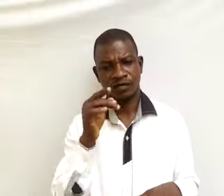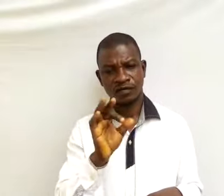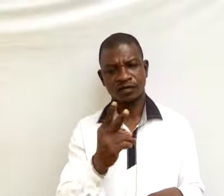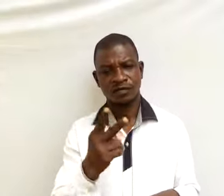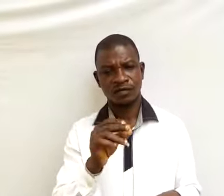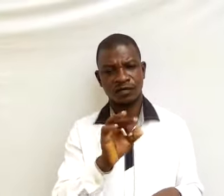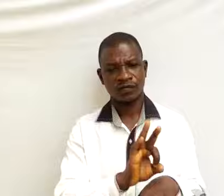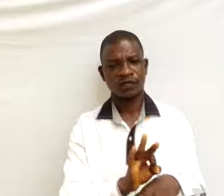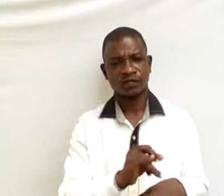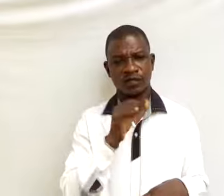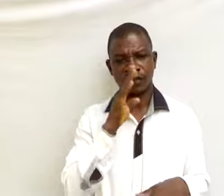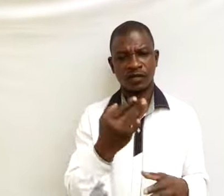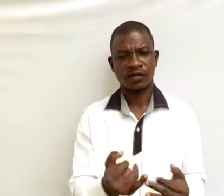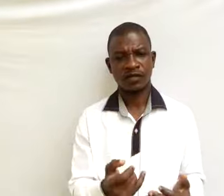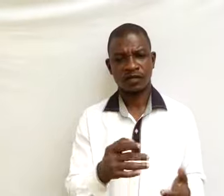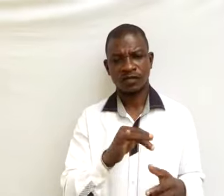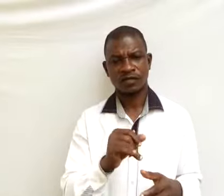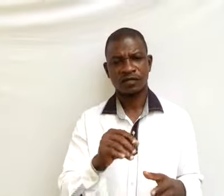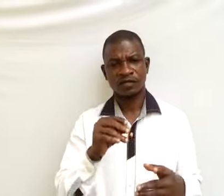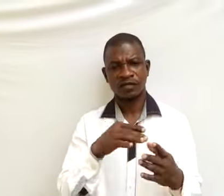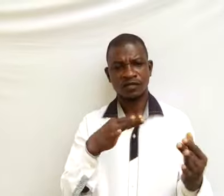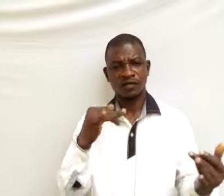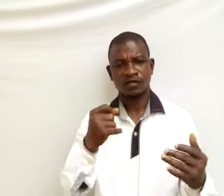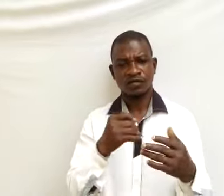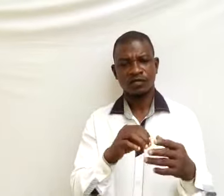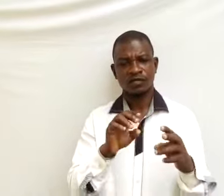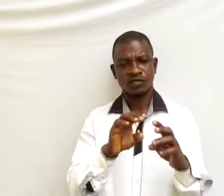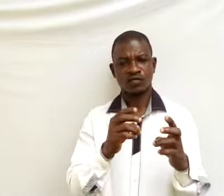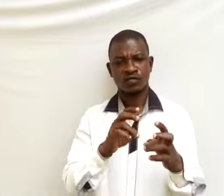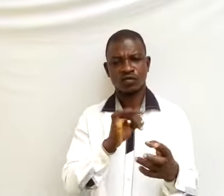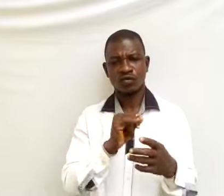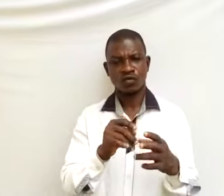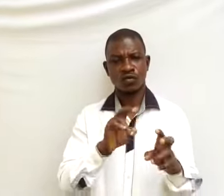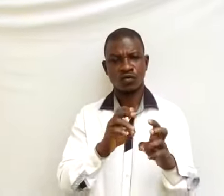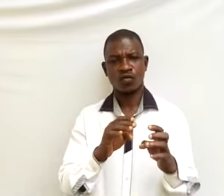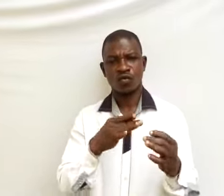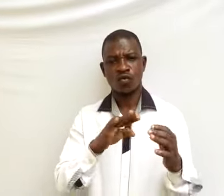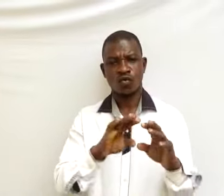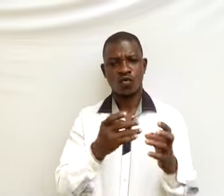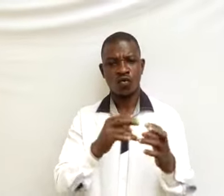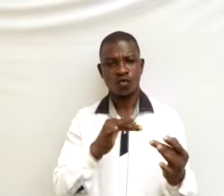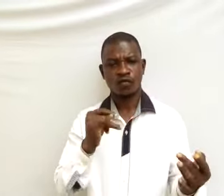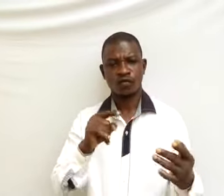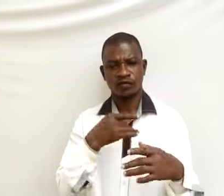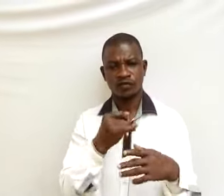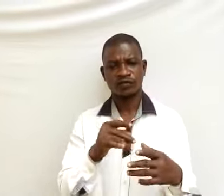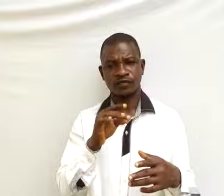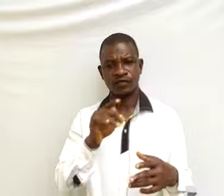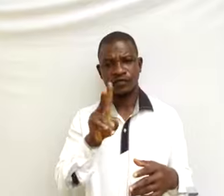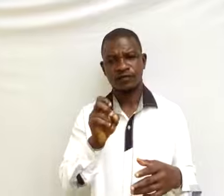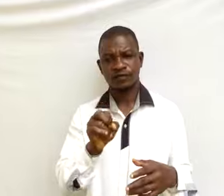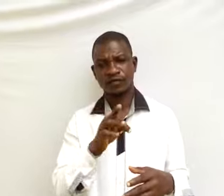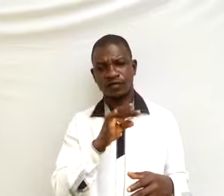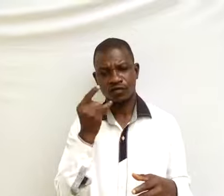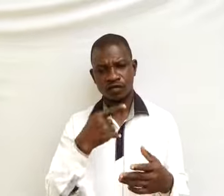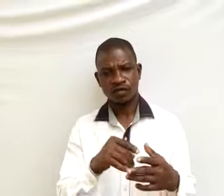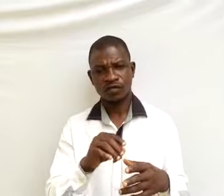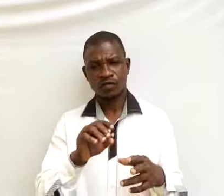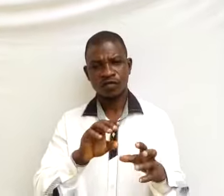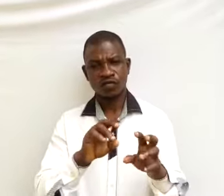are subject of the verb and object of the verb. What we call subject of the verb,